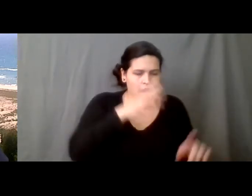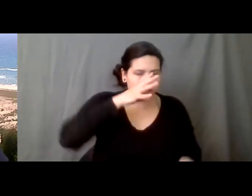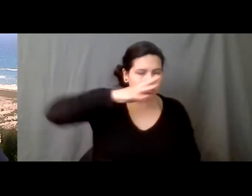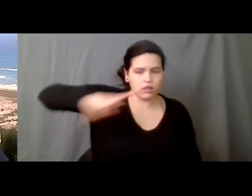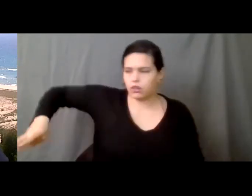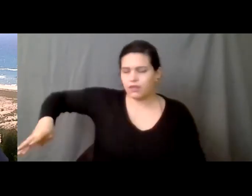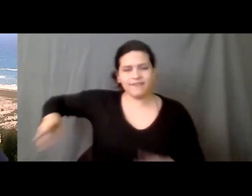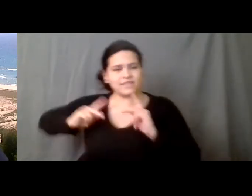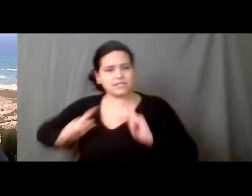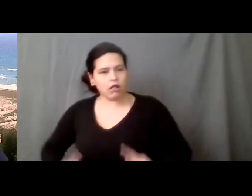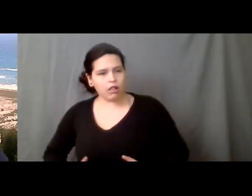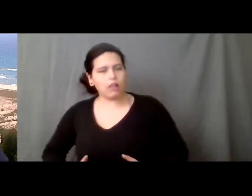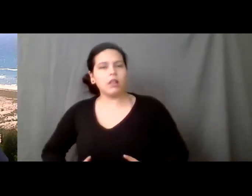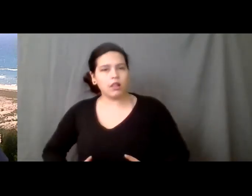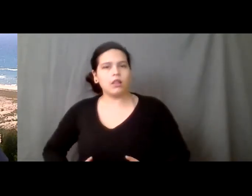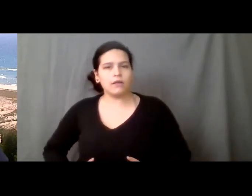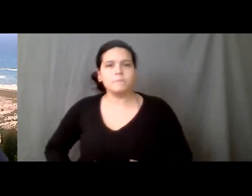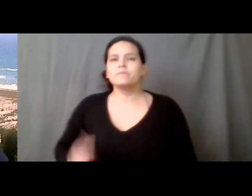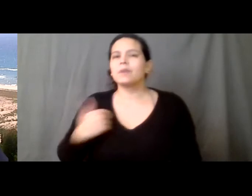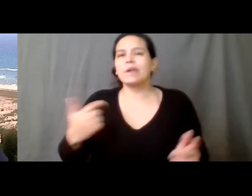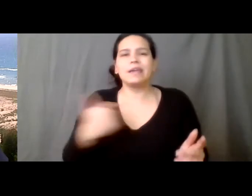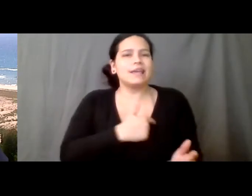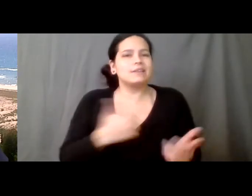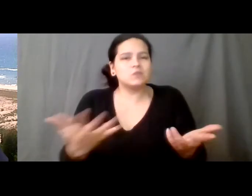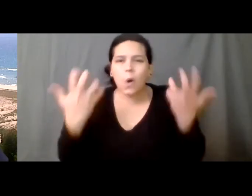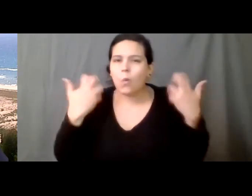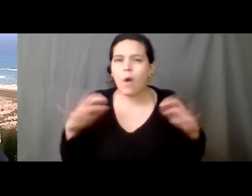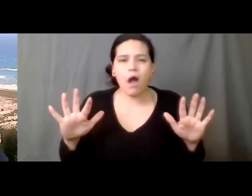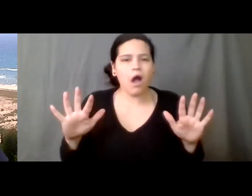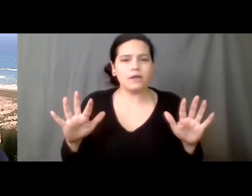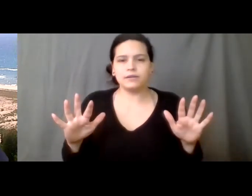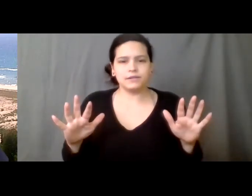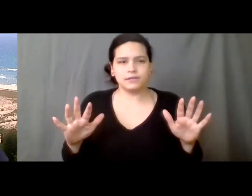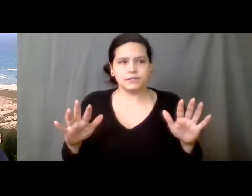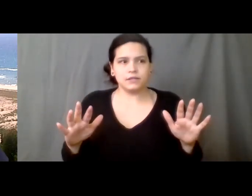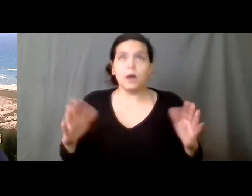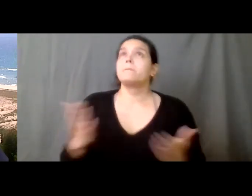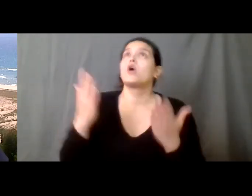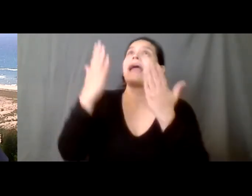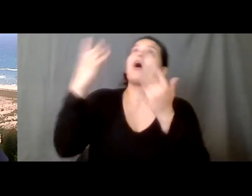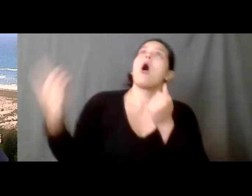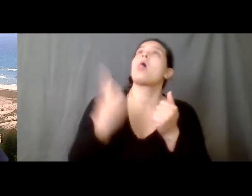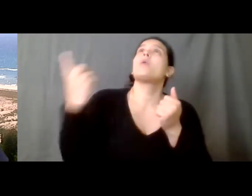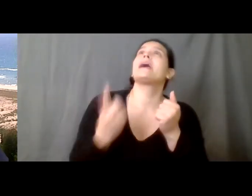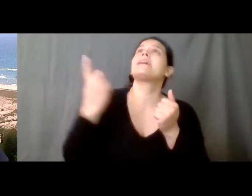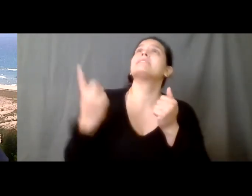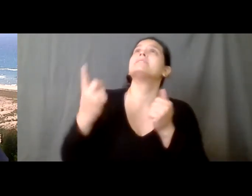in the physical. We don't want to be doing this where we're praying all the time, but